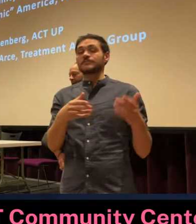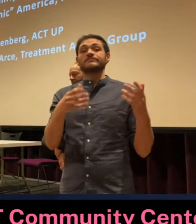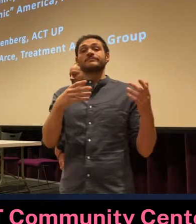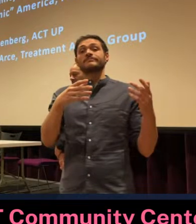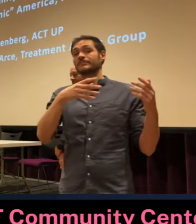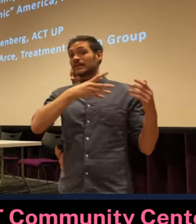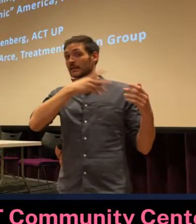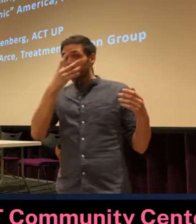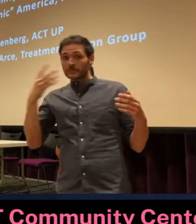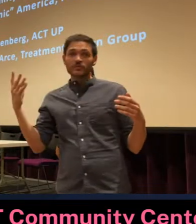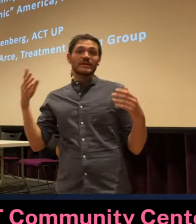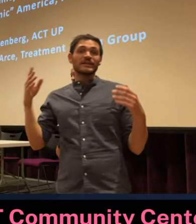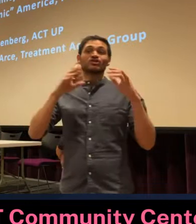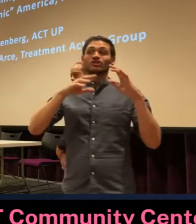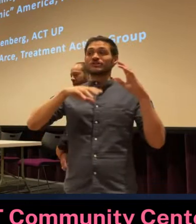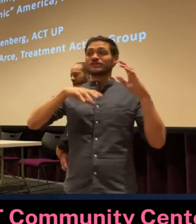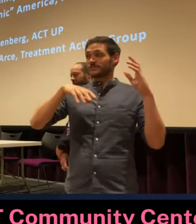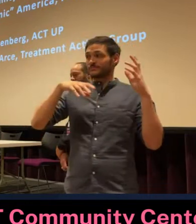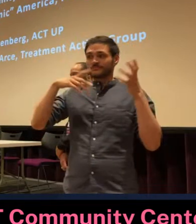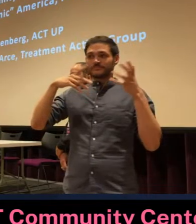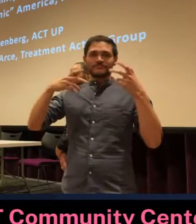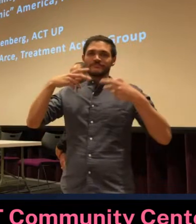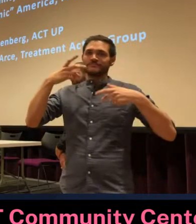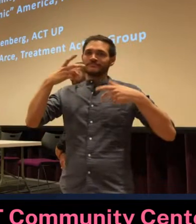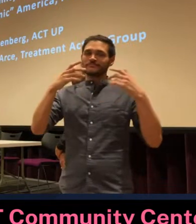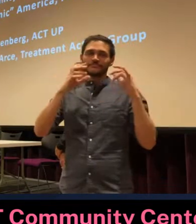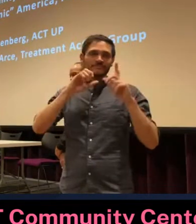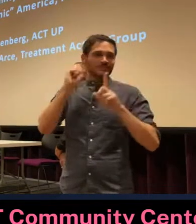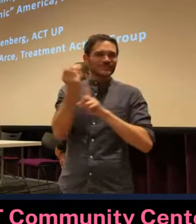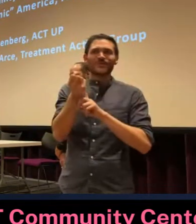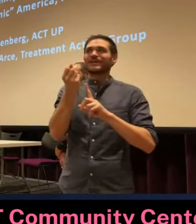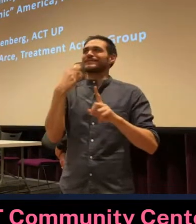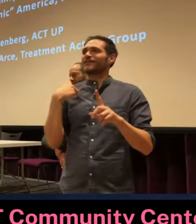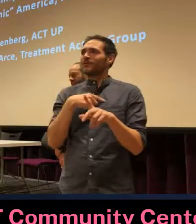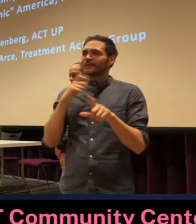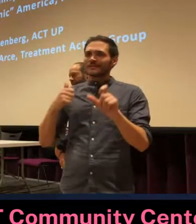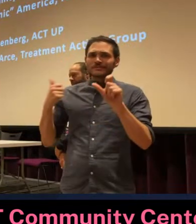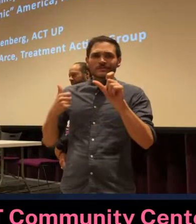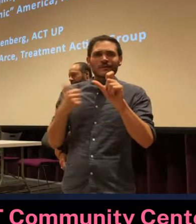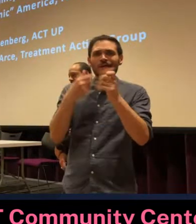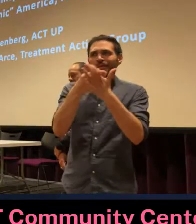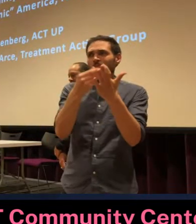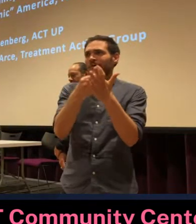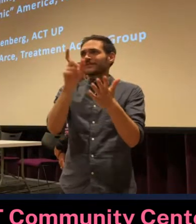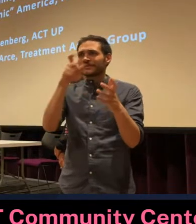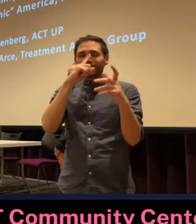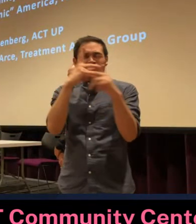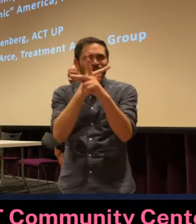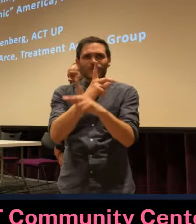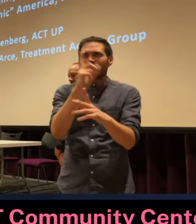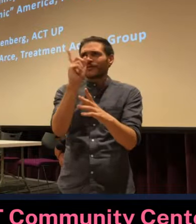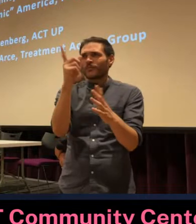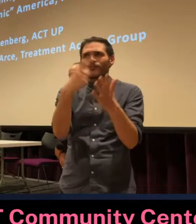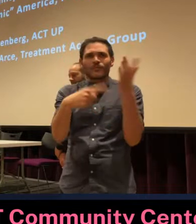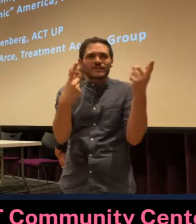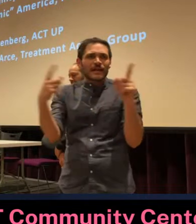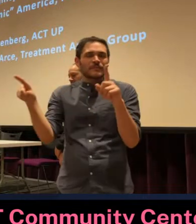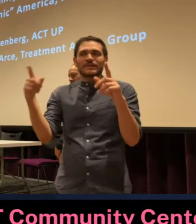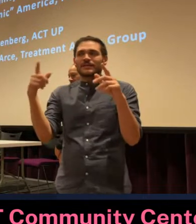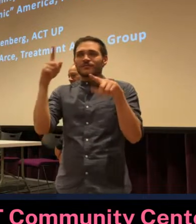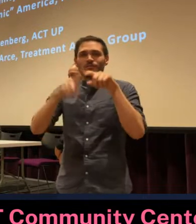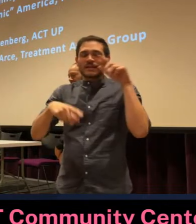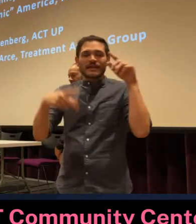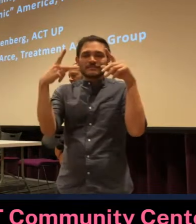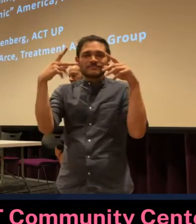spent, but no, like follow the money, like where is that going? Because it's ridiculous that we're not able to solve the problems with that. So one question